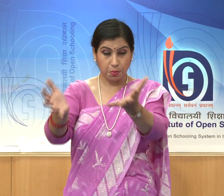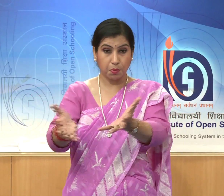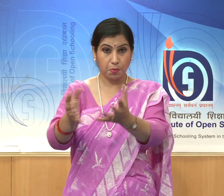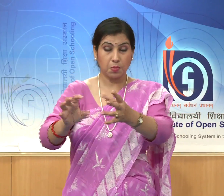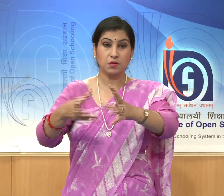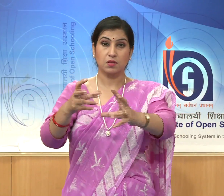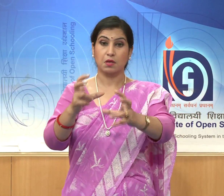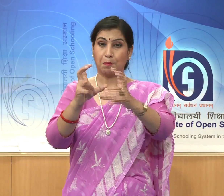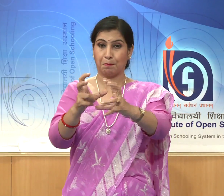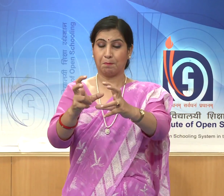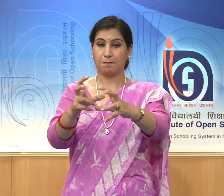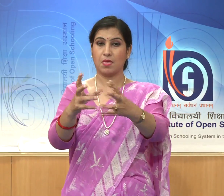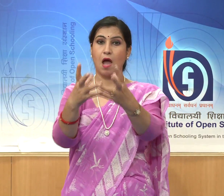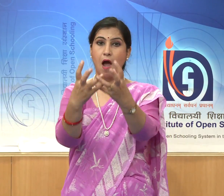to make it permanent